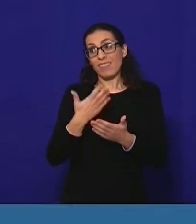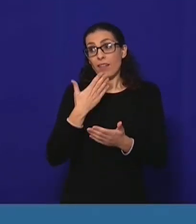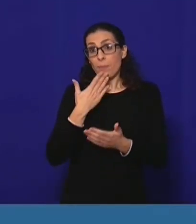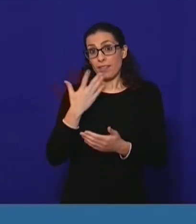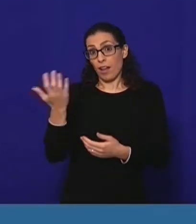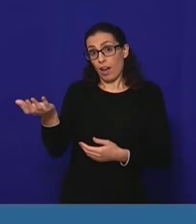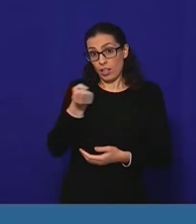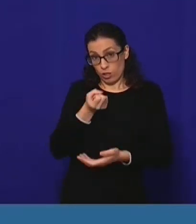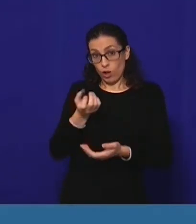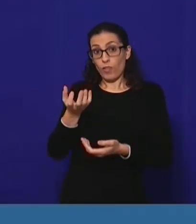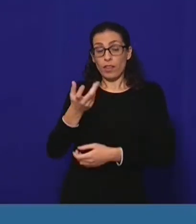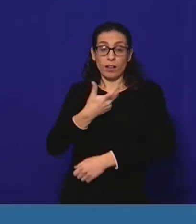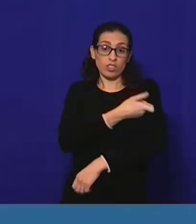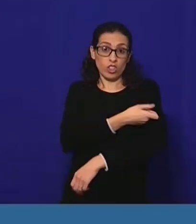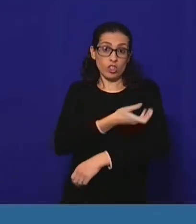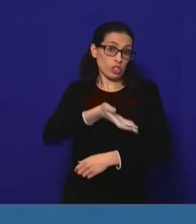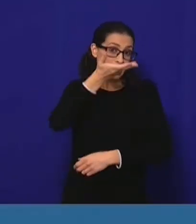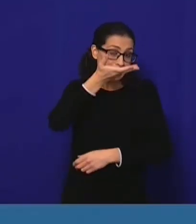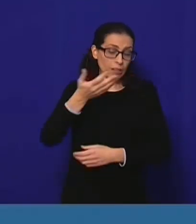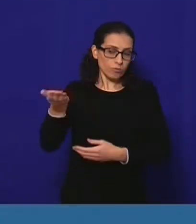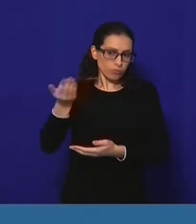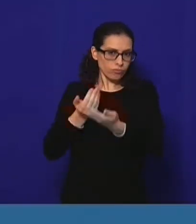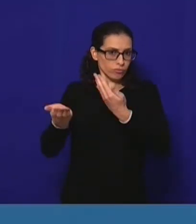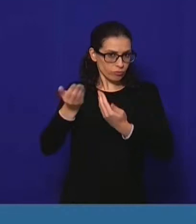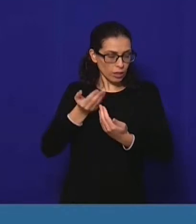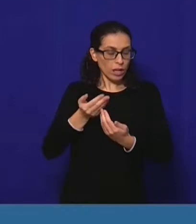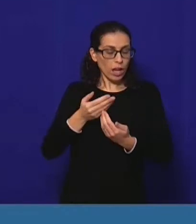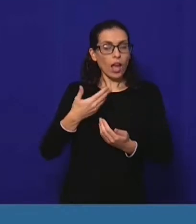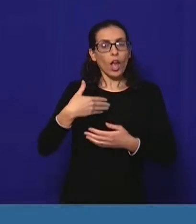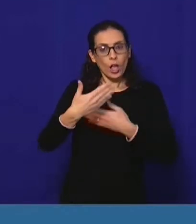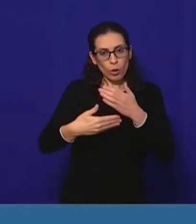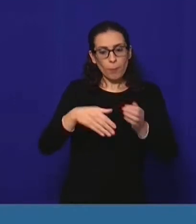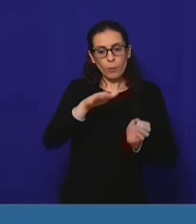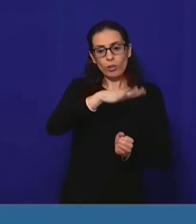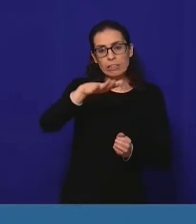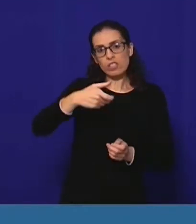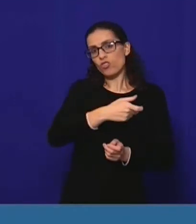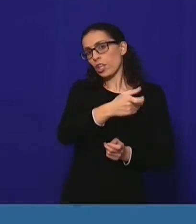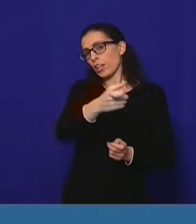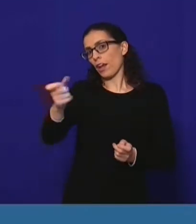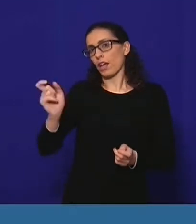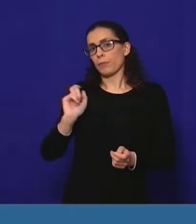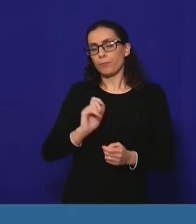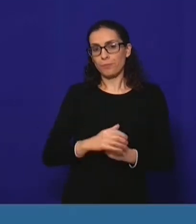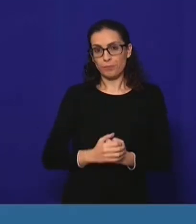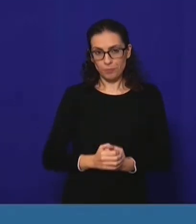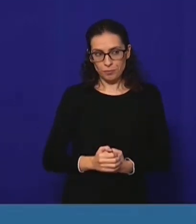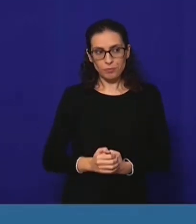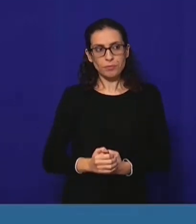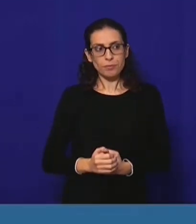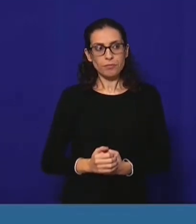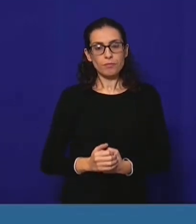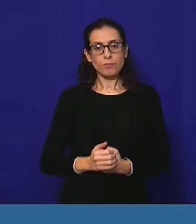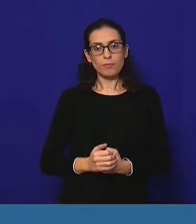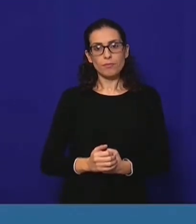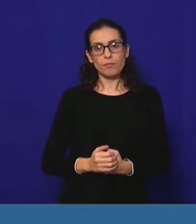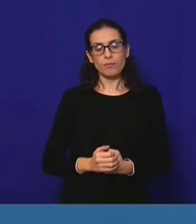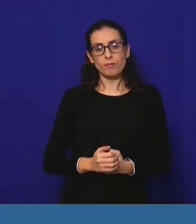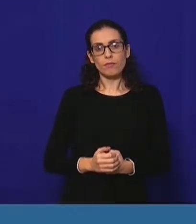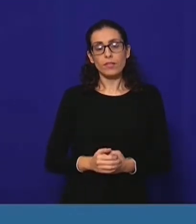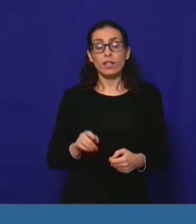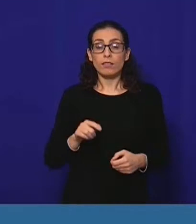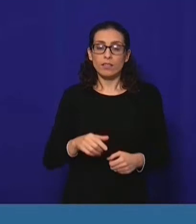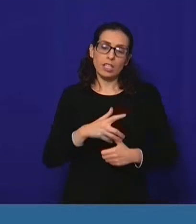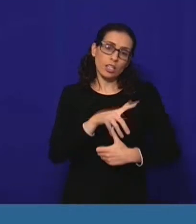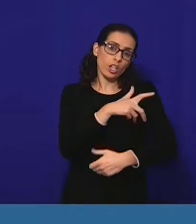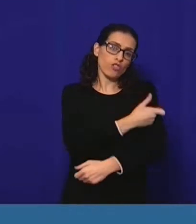ġejjin tilqim ħalli nlaqmu lill-kumplament tal-popolazzjoni. Nfakkarkom kemm hija importanti din it-tilqima,